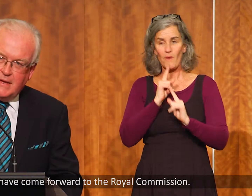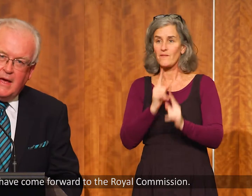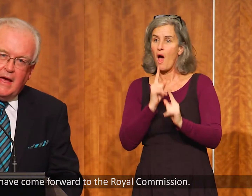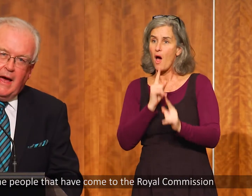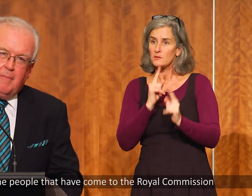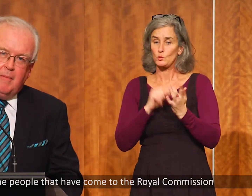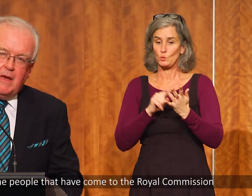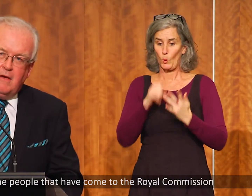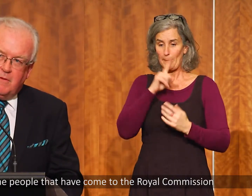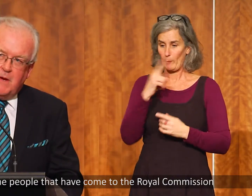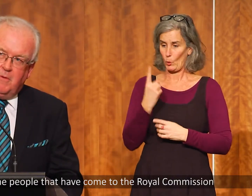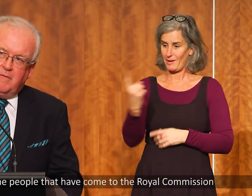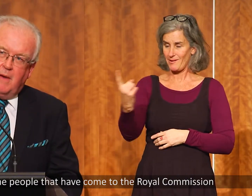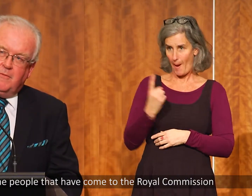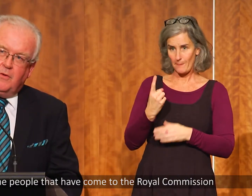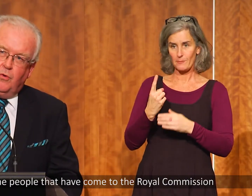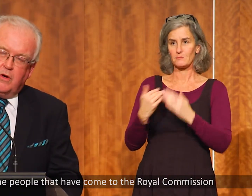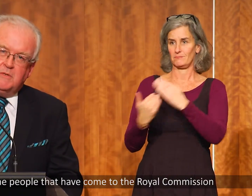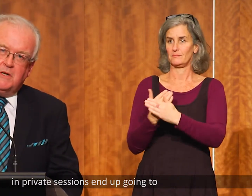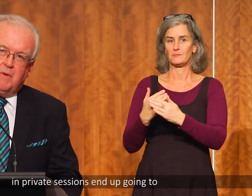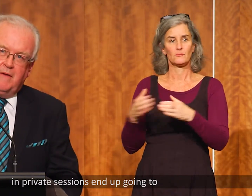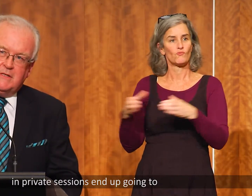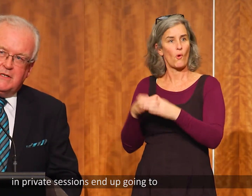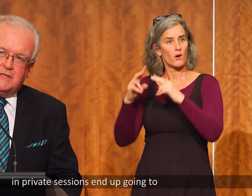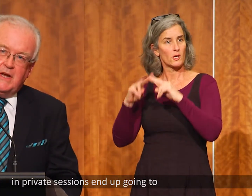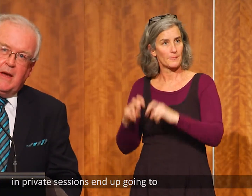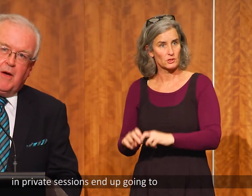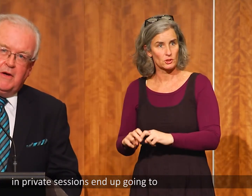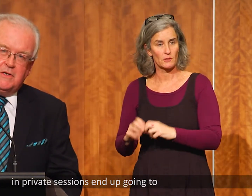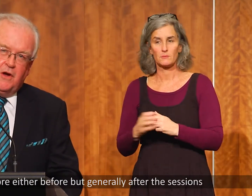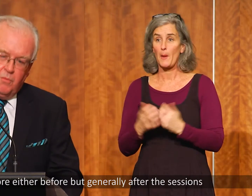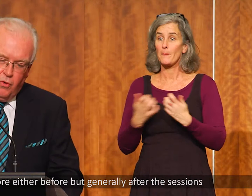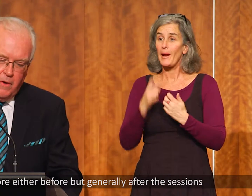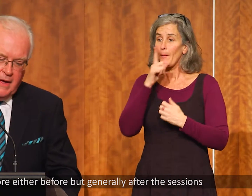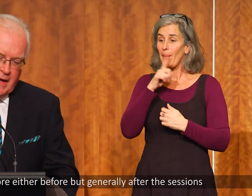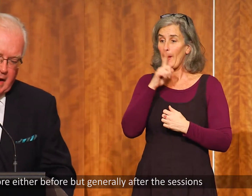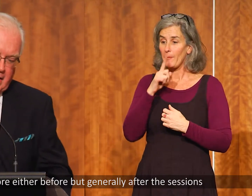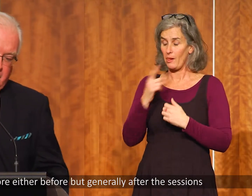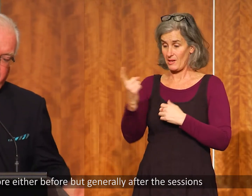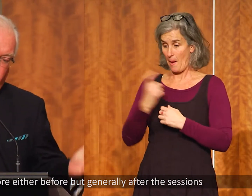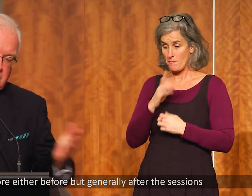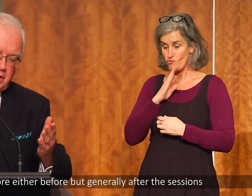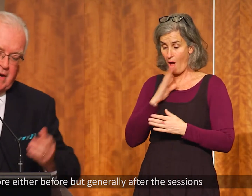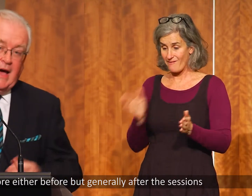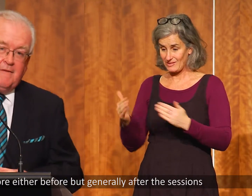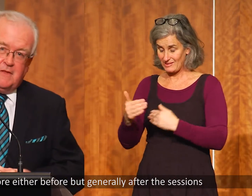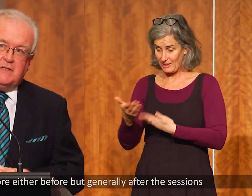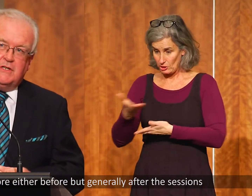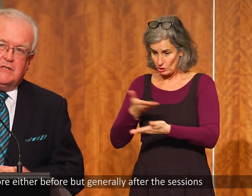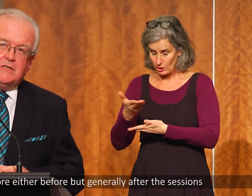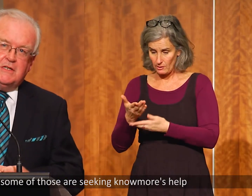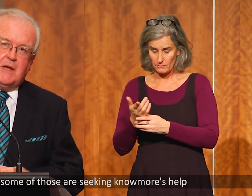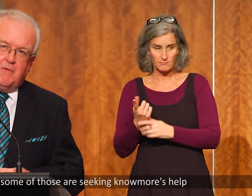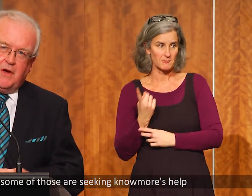Commission. Many of the people that have come to the Royal Commission in private sessions end up going to Know More, either before but generally after